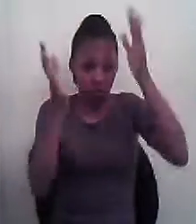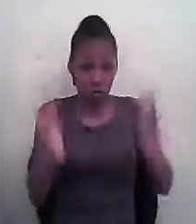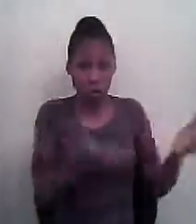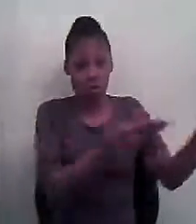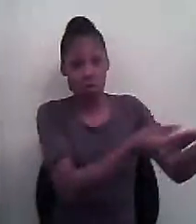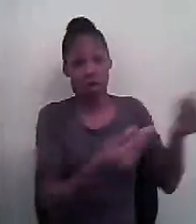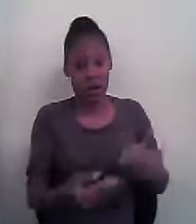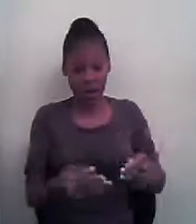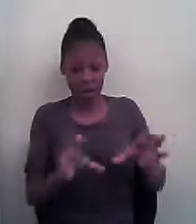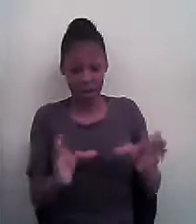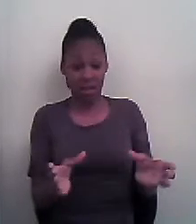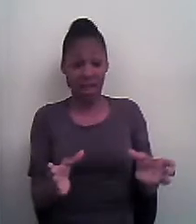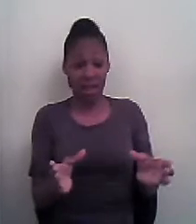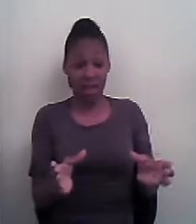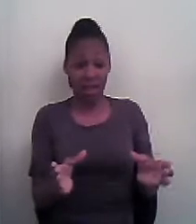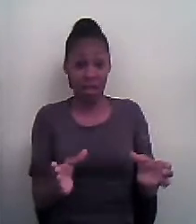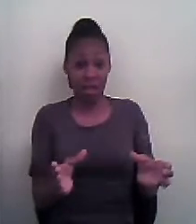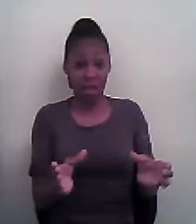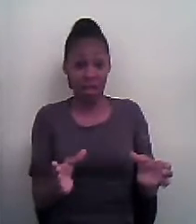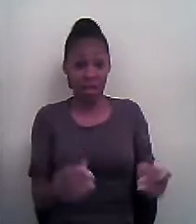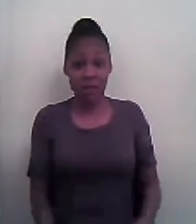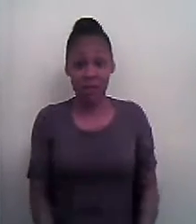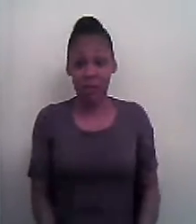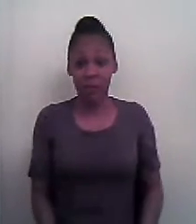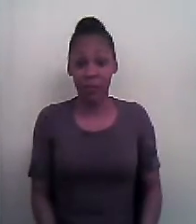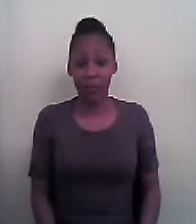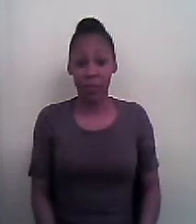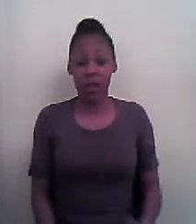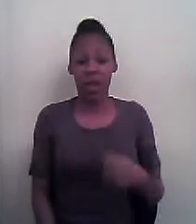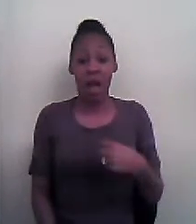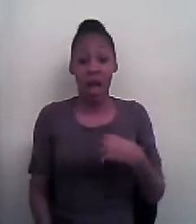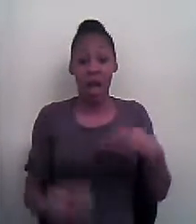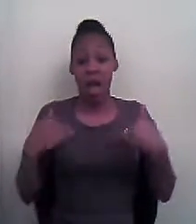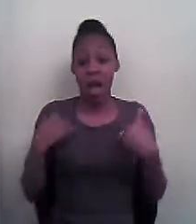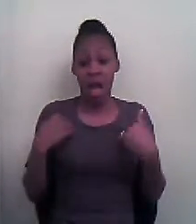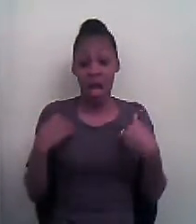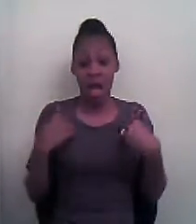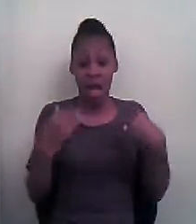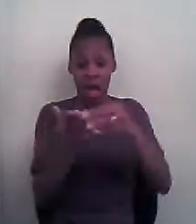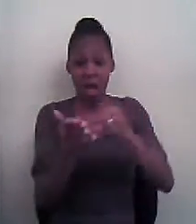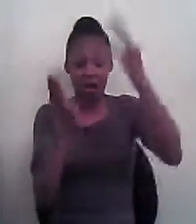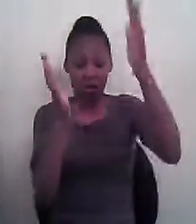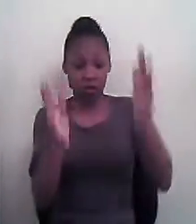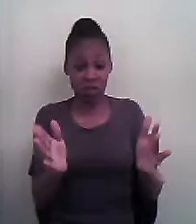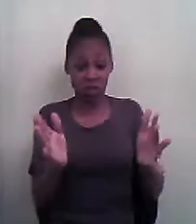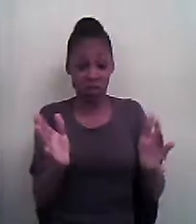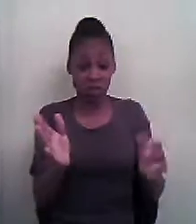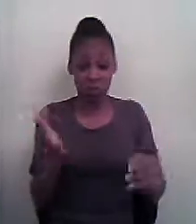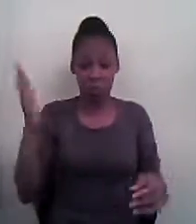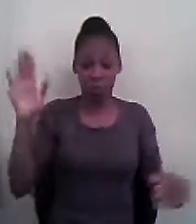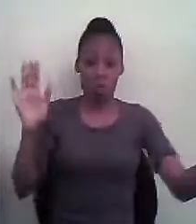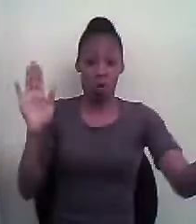of the students write the name of the article and the main idea from the article on the blackboards in the classroom, the author's